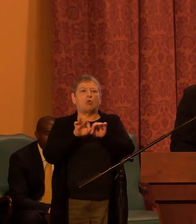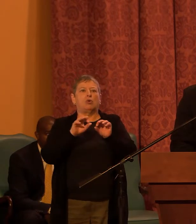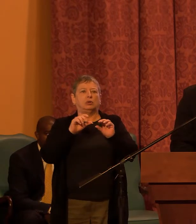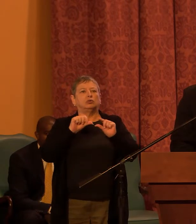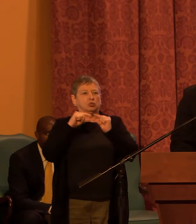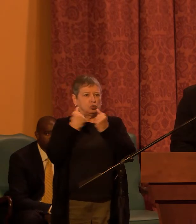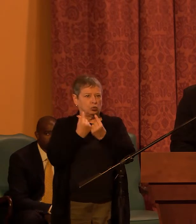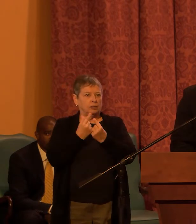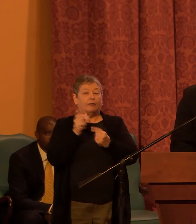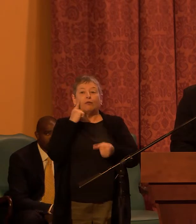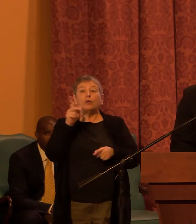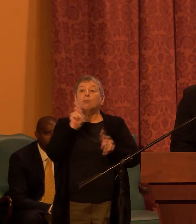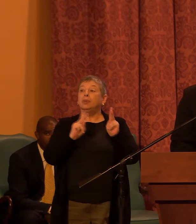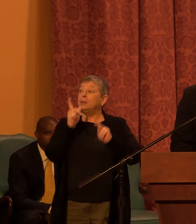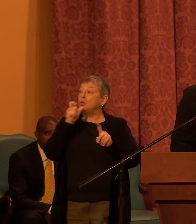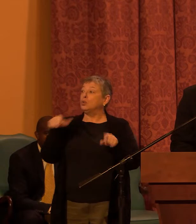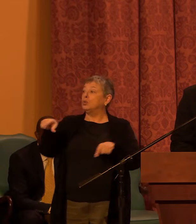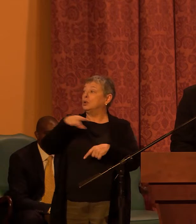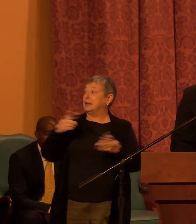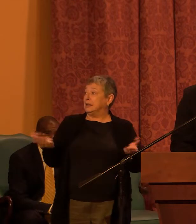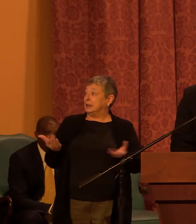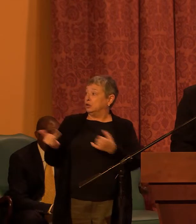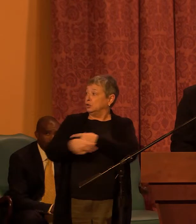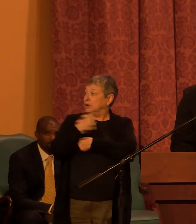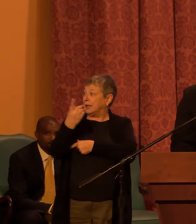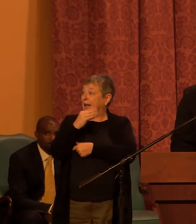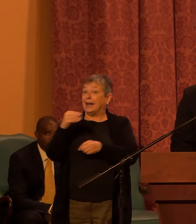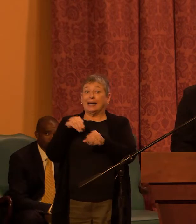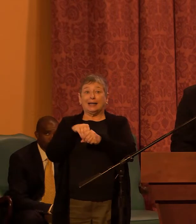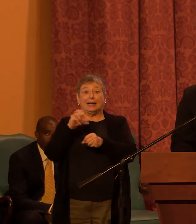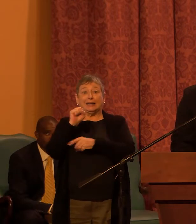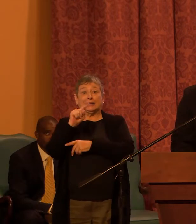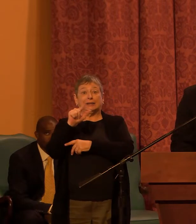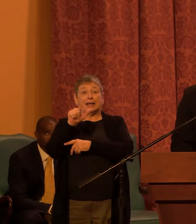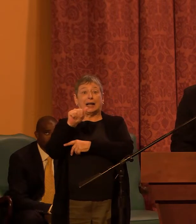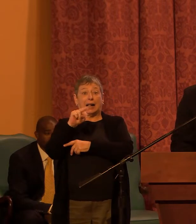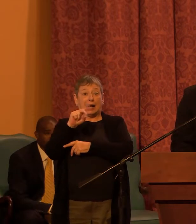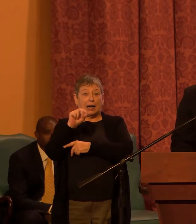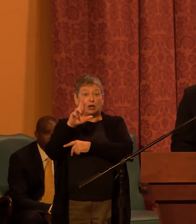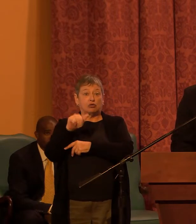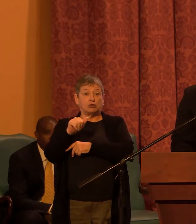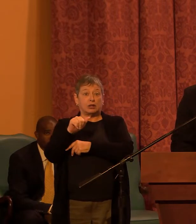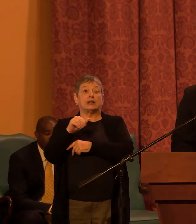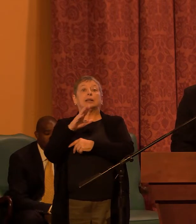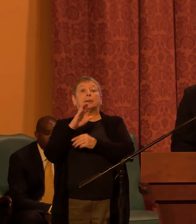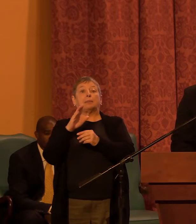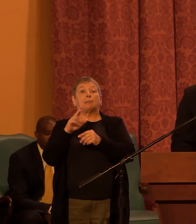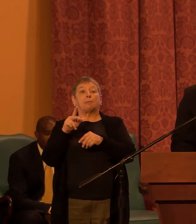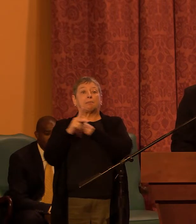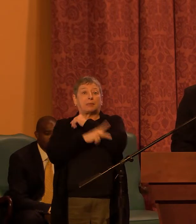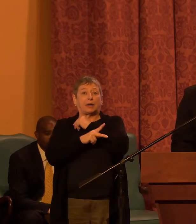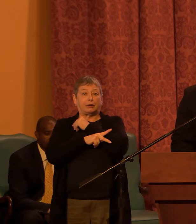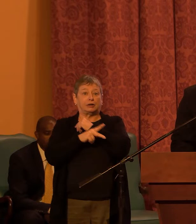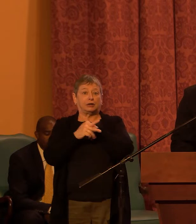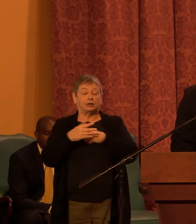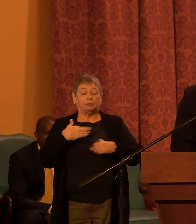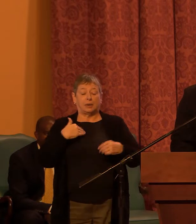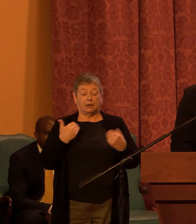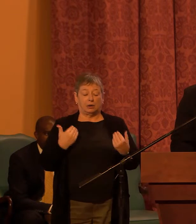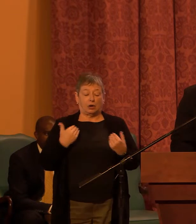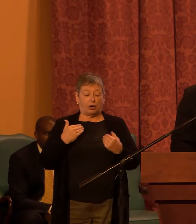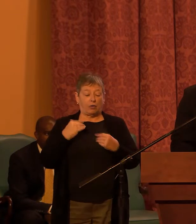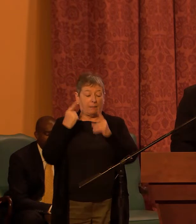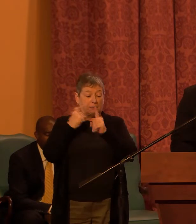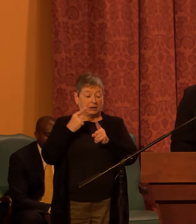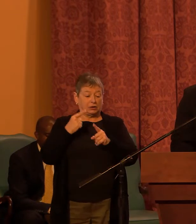Landry, Acadia, and Evangeline parishes, please consider supporting Toys for Tots this holiday season, which is my current mission